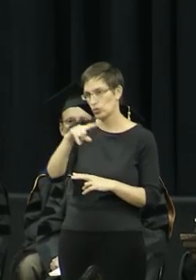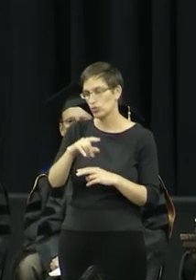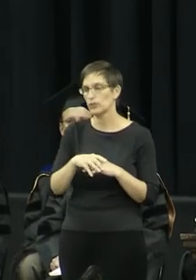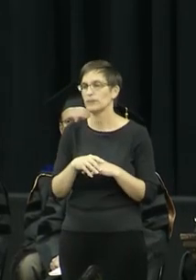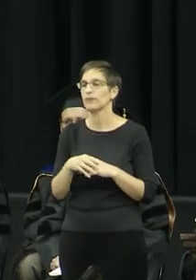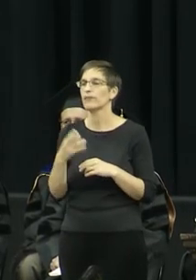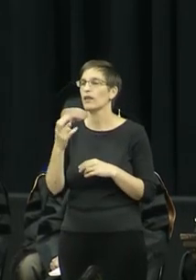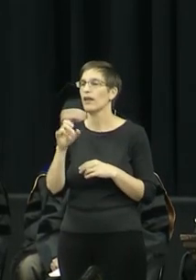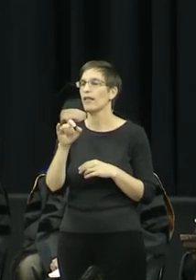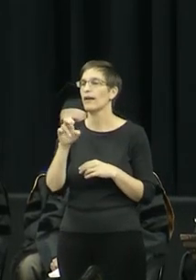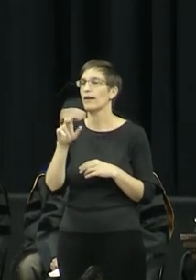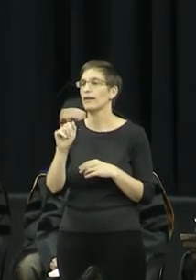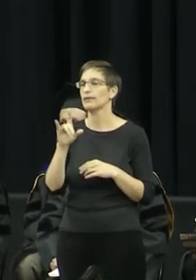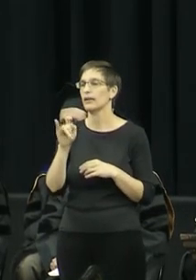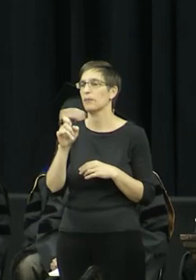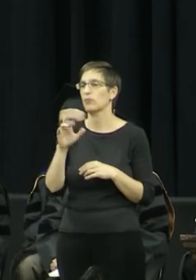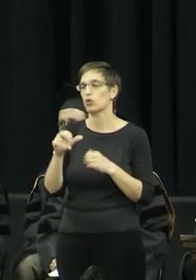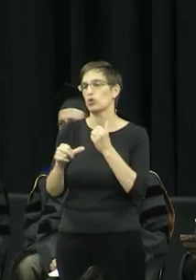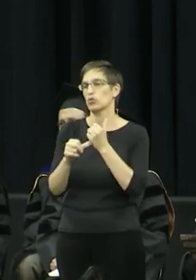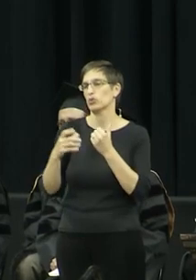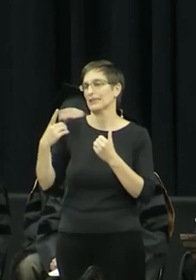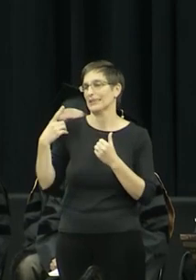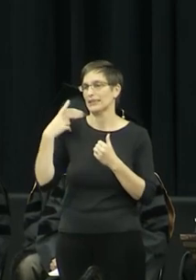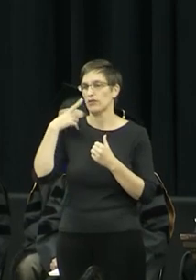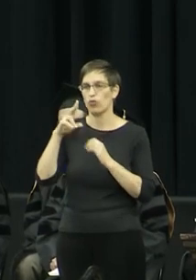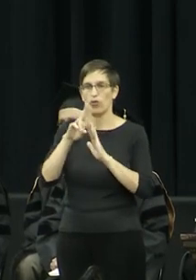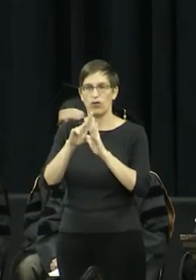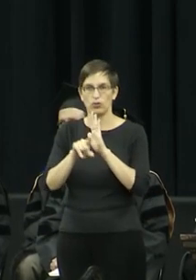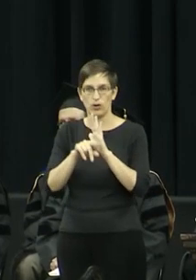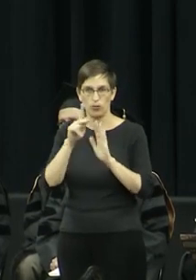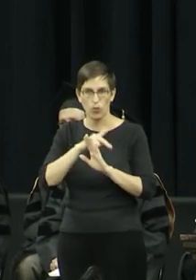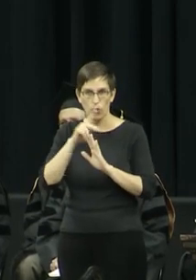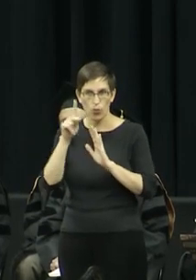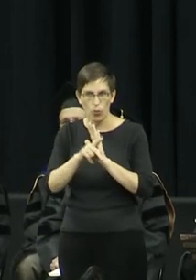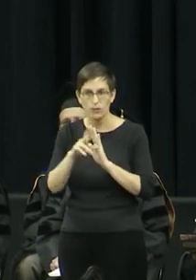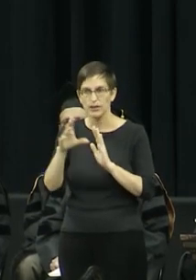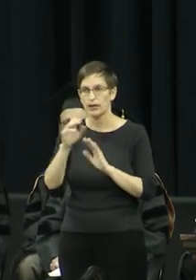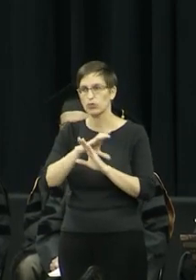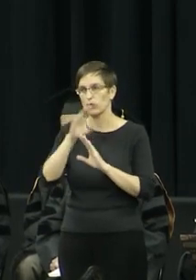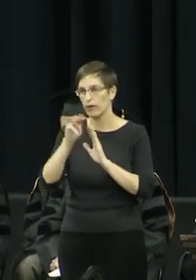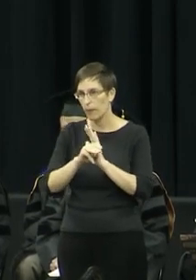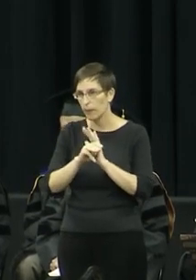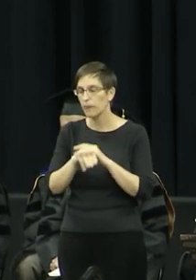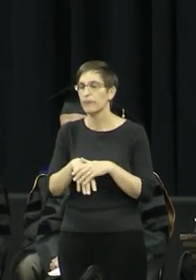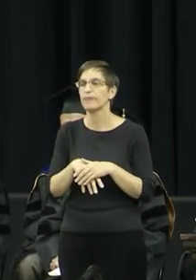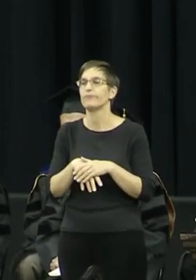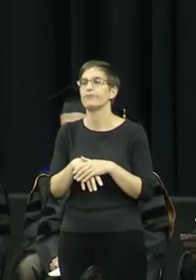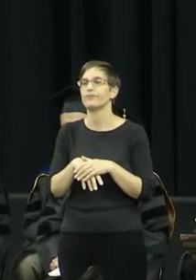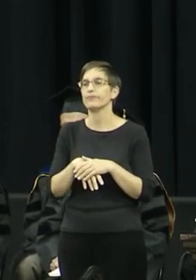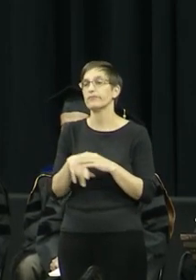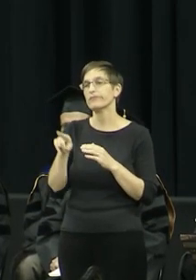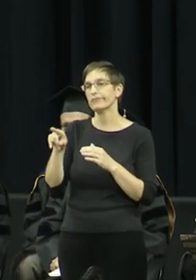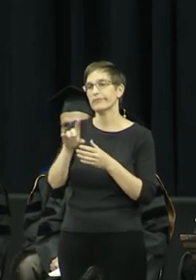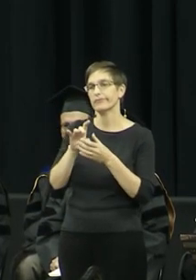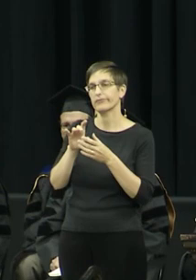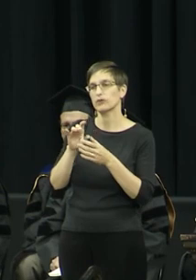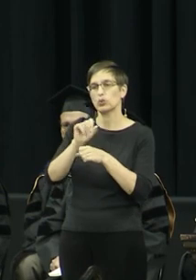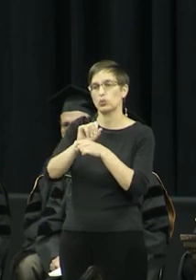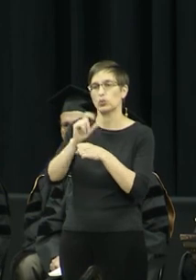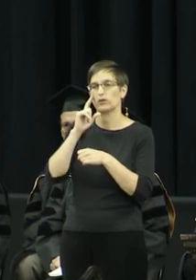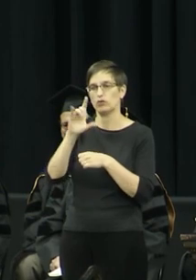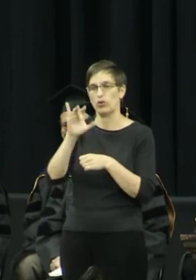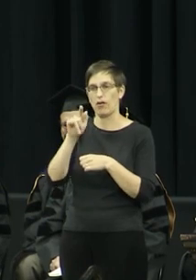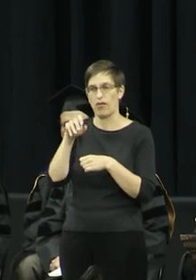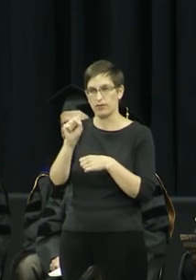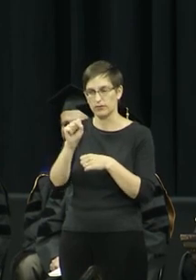Helena Detmer, Associate Dean for Undergraduate Programs and Curriculum, and Collegiate Fellow in the College of Liberal Arts